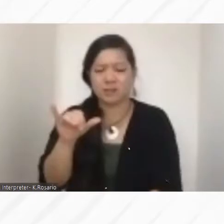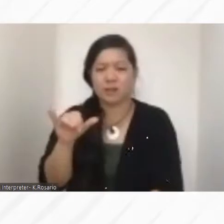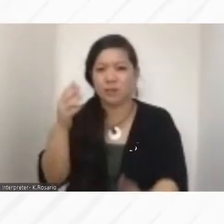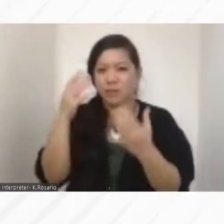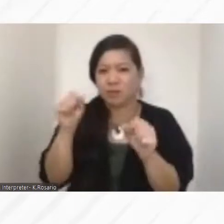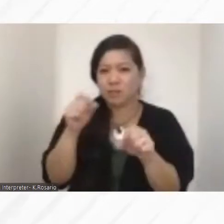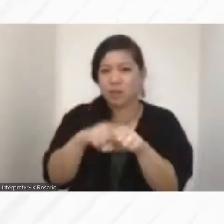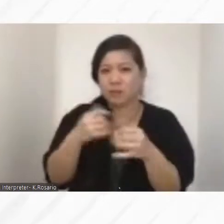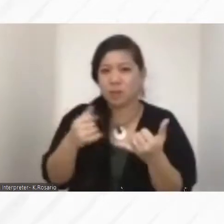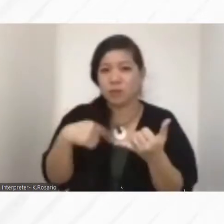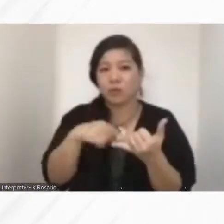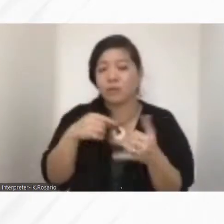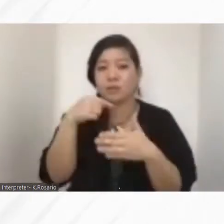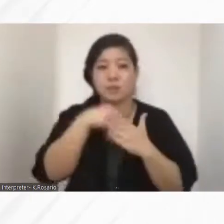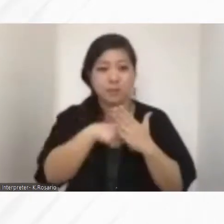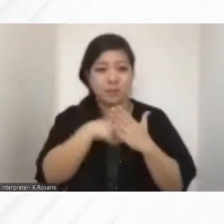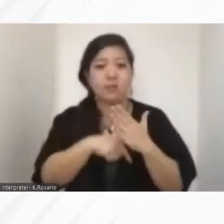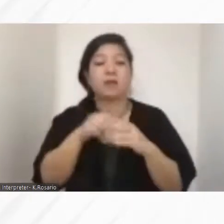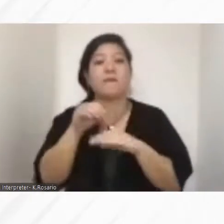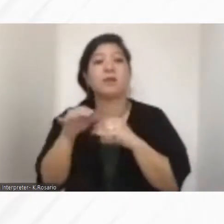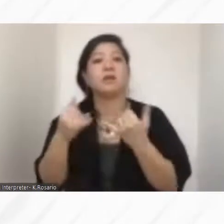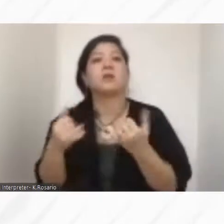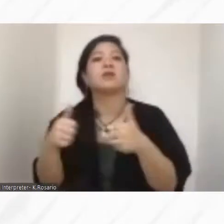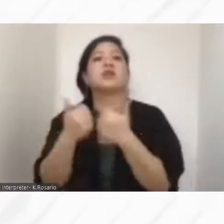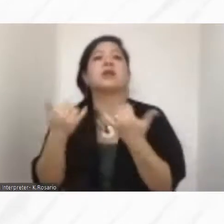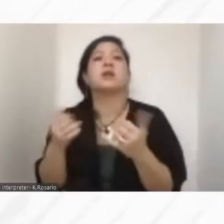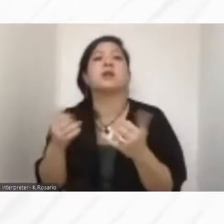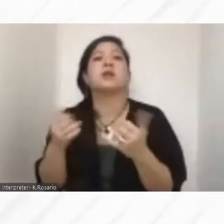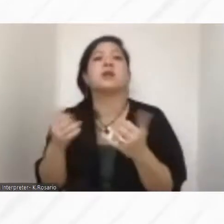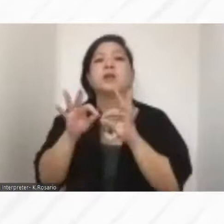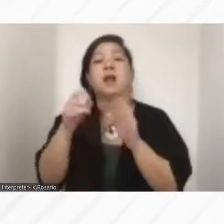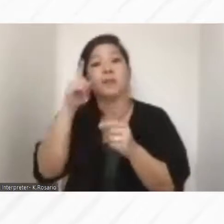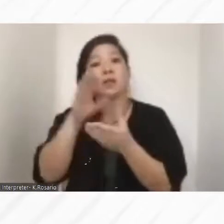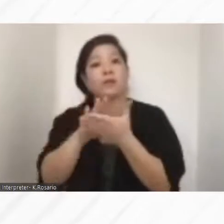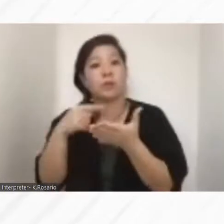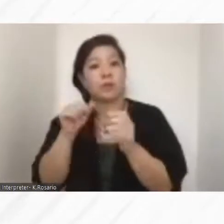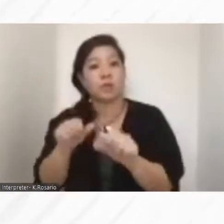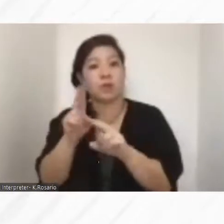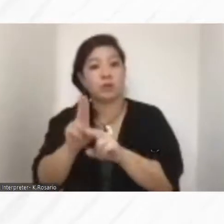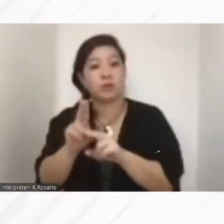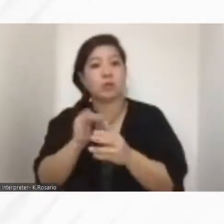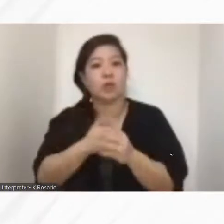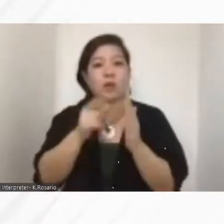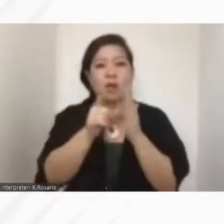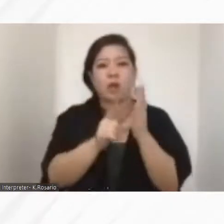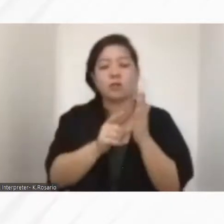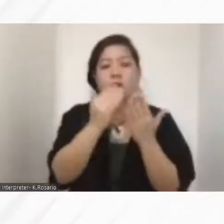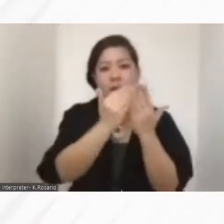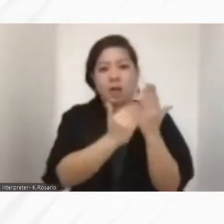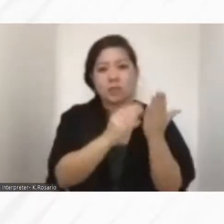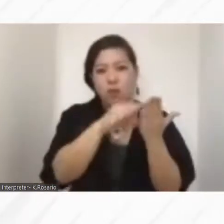all been deeply affected. But despite these challenges and frustrations, I believe we can use our unfortunate losses and lessons learned as